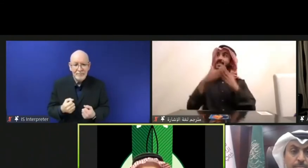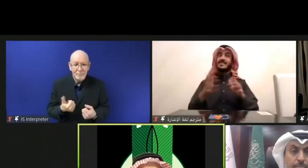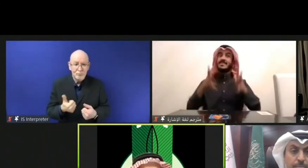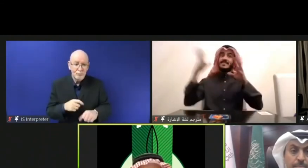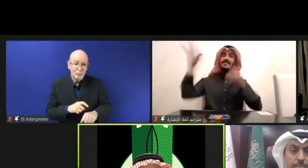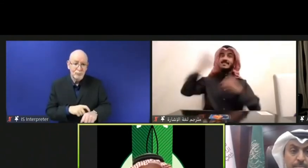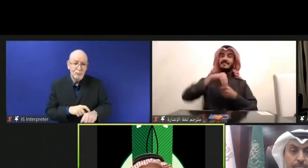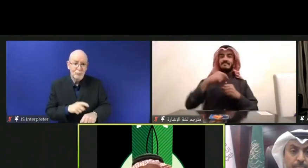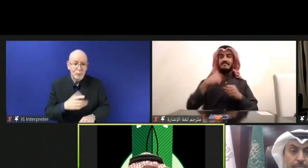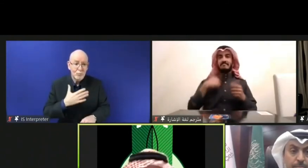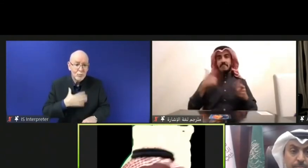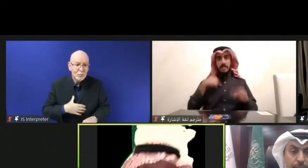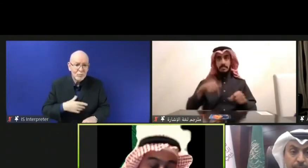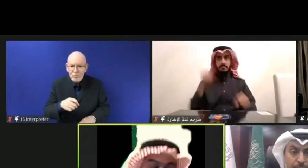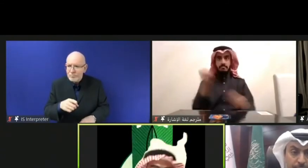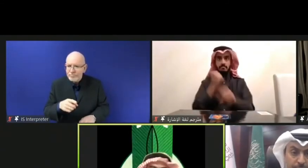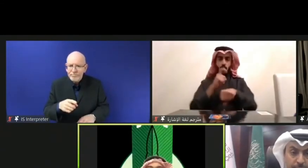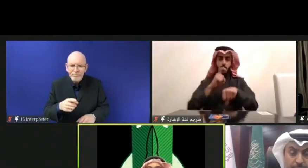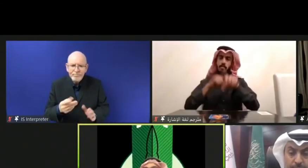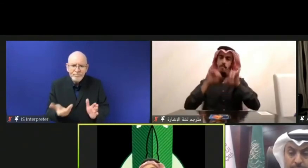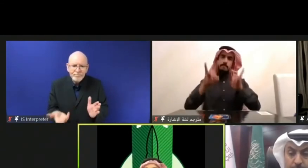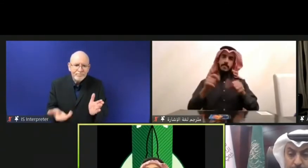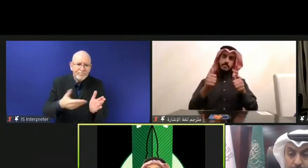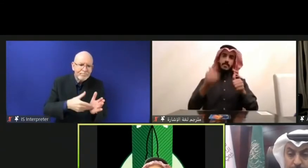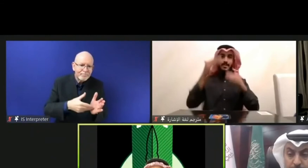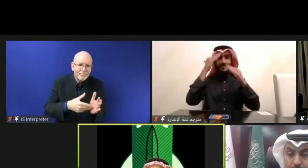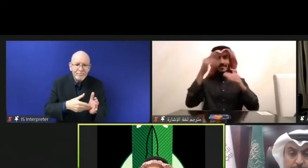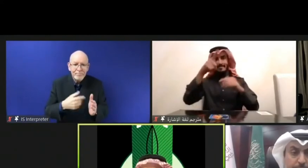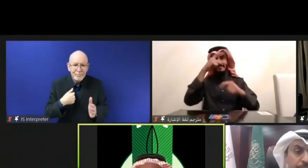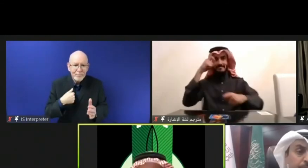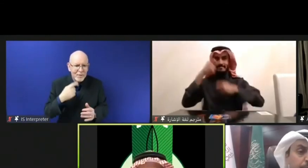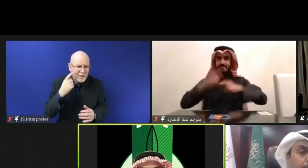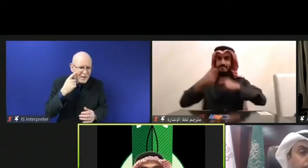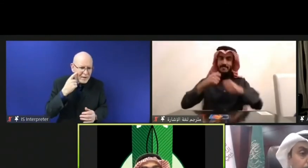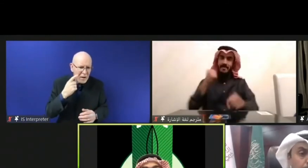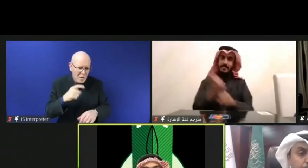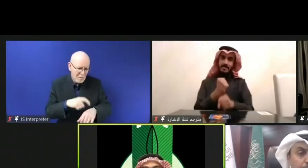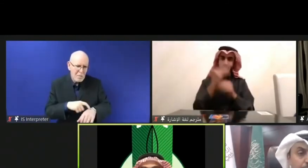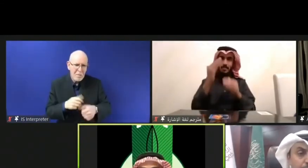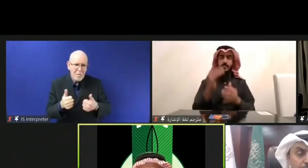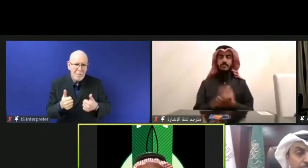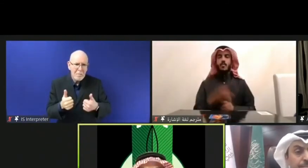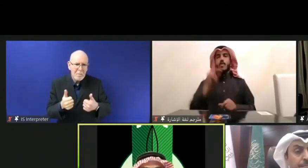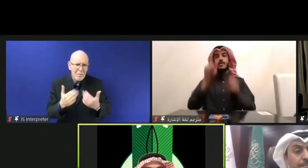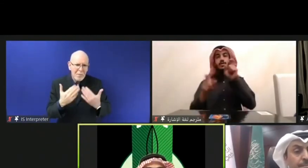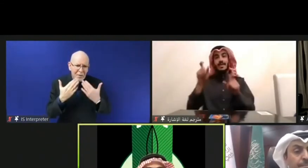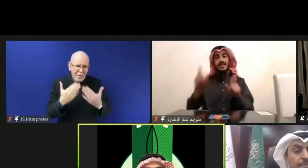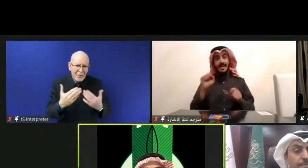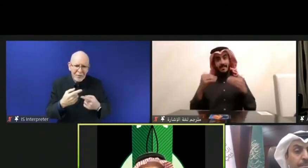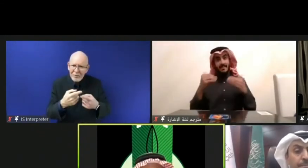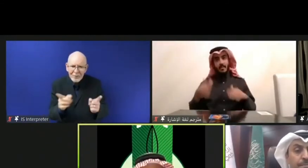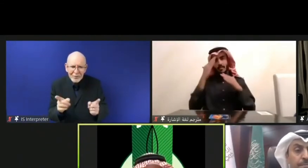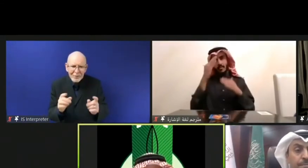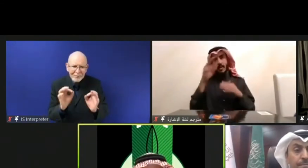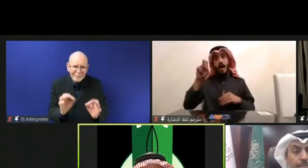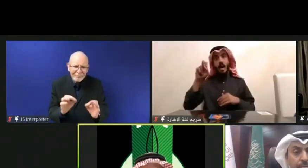we're doing very good in time. So thank you for your effort with people with disabilities. It's Qaderoon